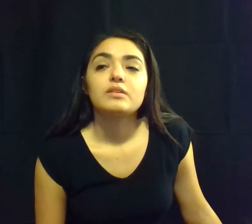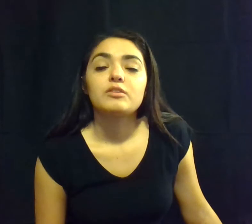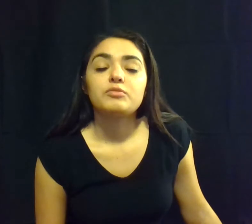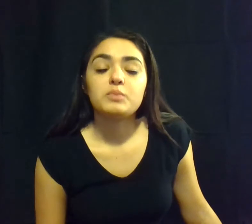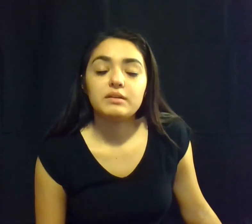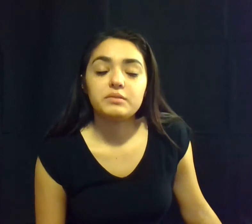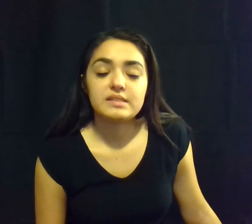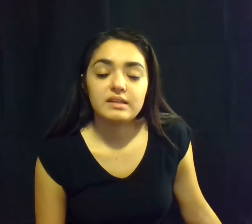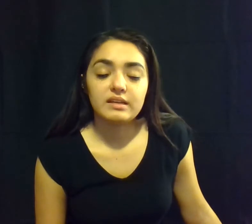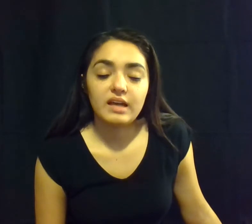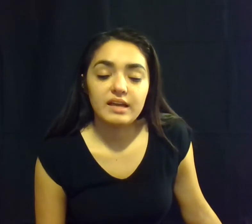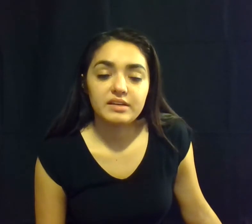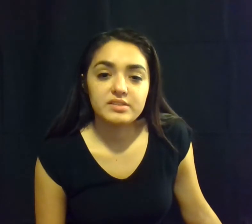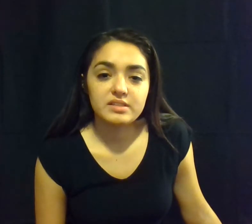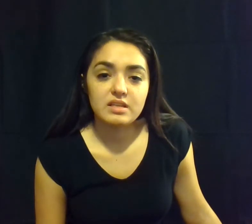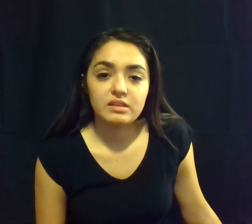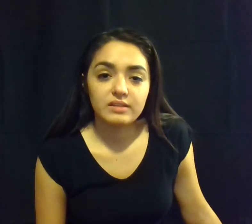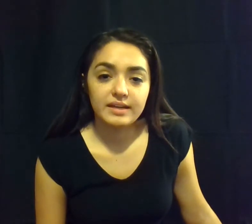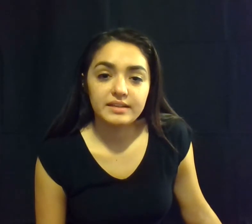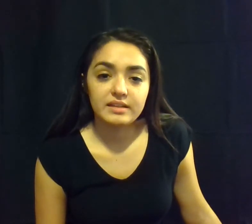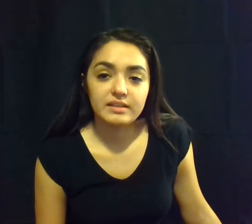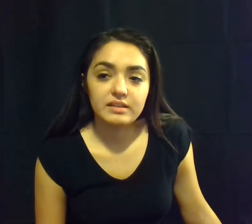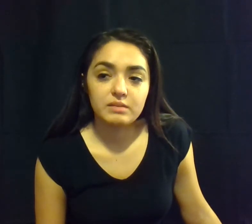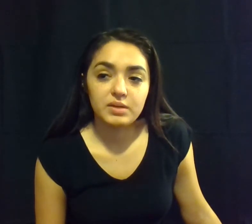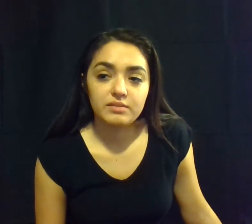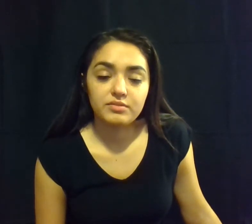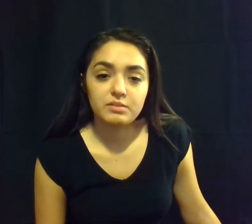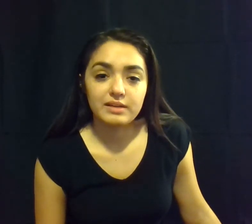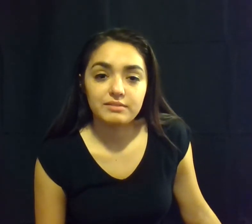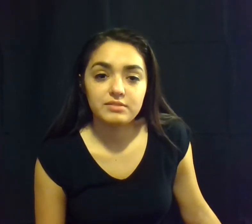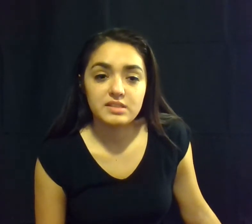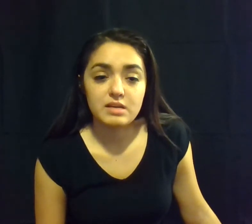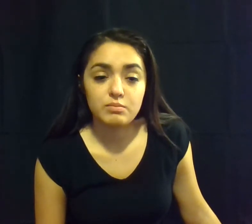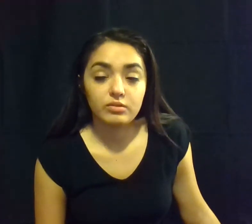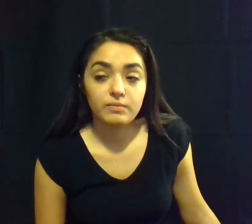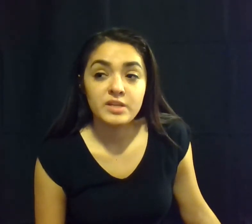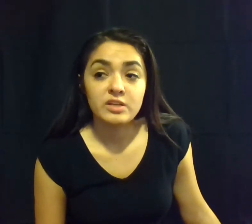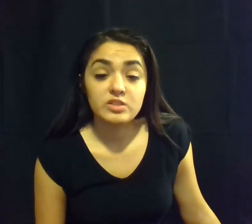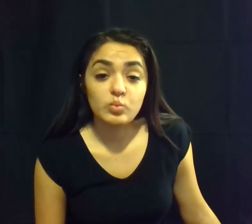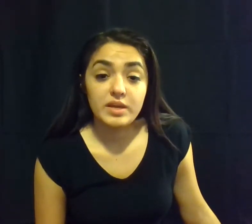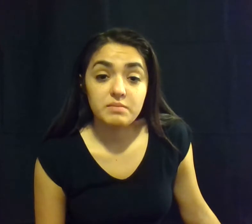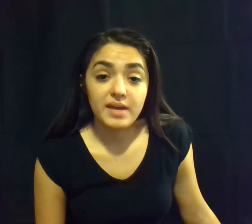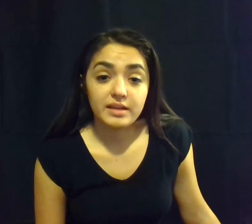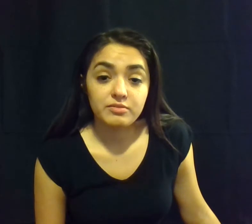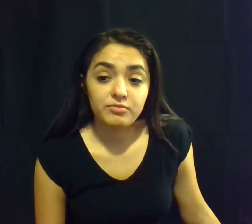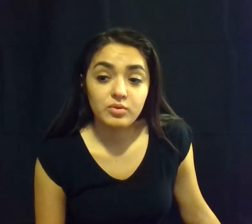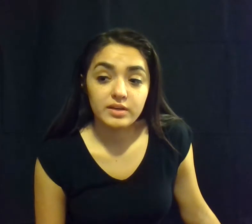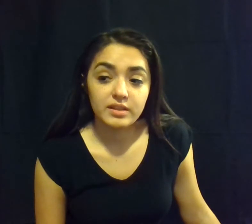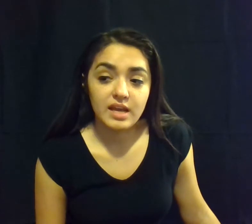From where I was sitting, I could see the light above the breakfast table swaying back and forth,